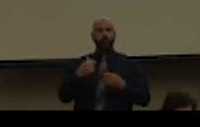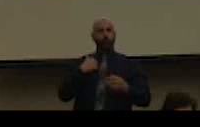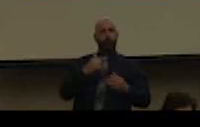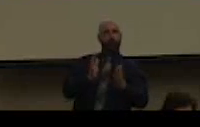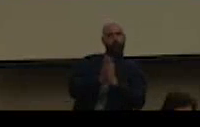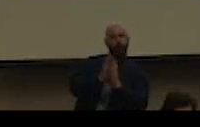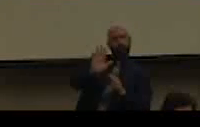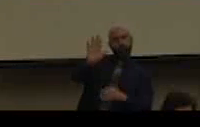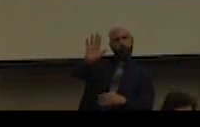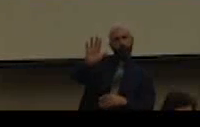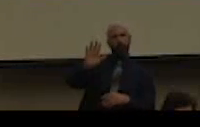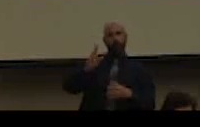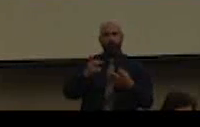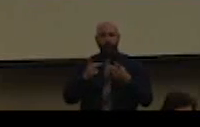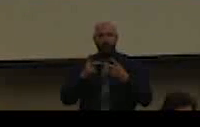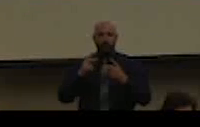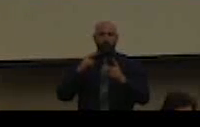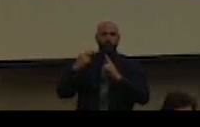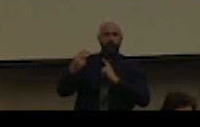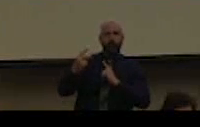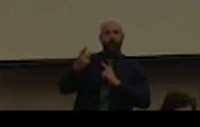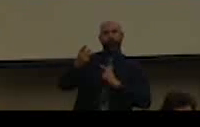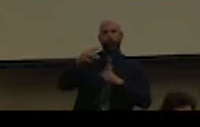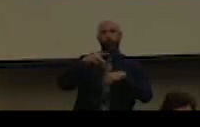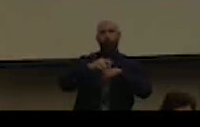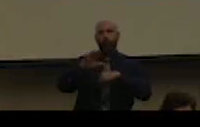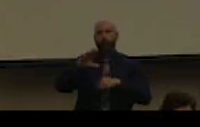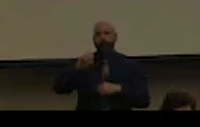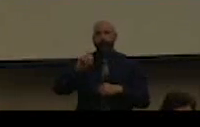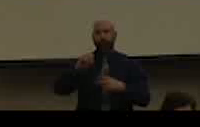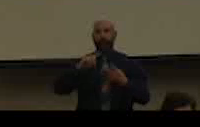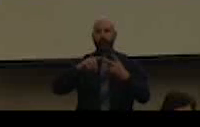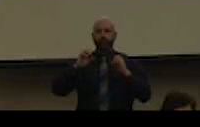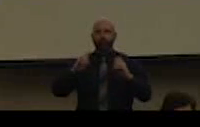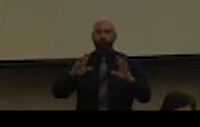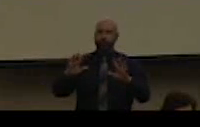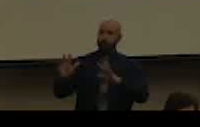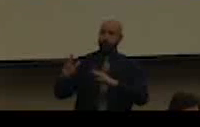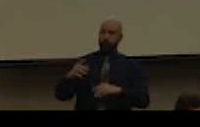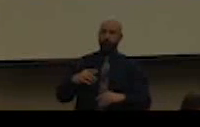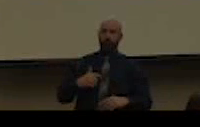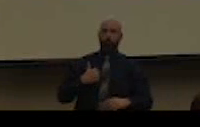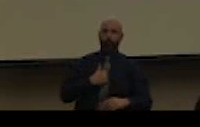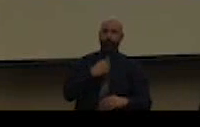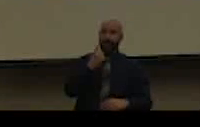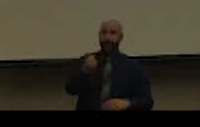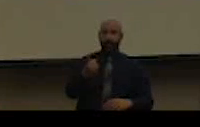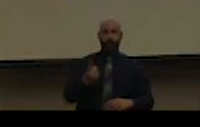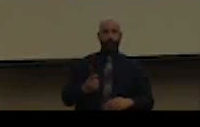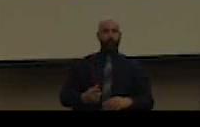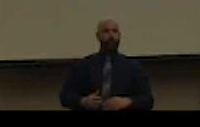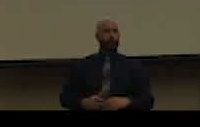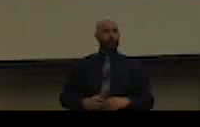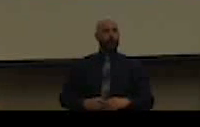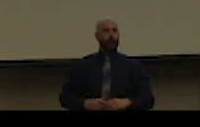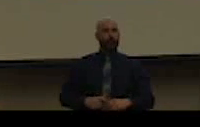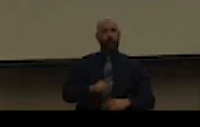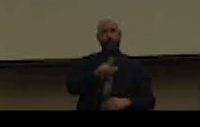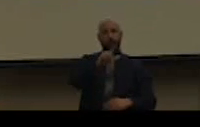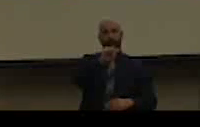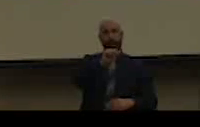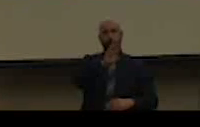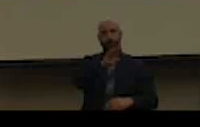is your position on early care and education? And we say to them, there, LAB to three, the message, there